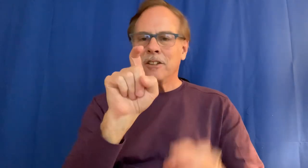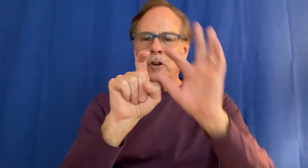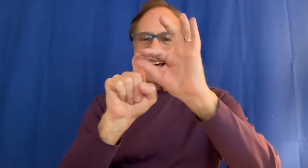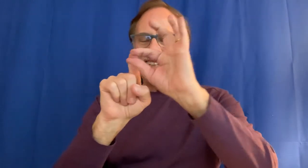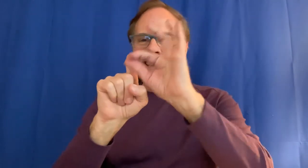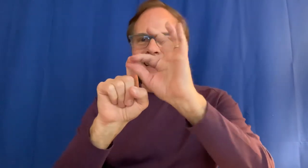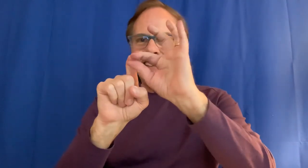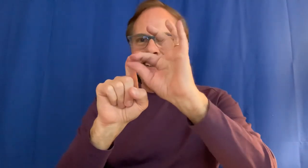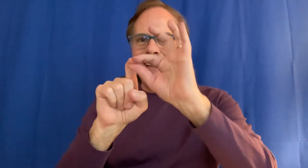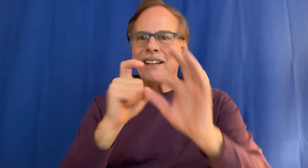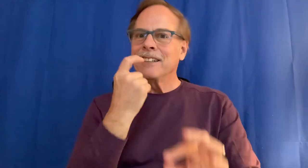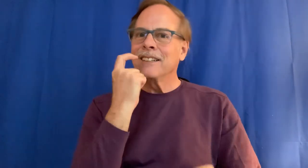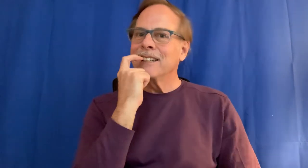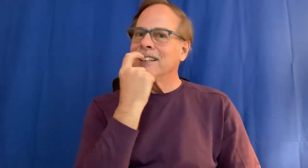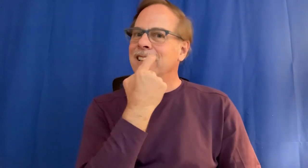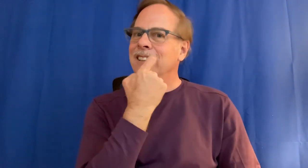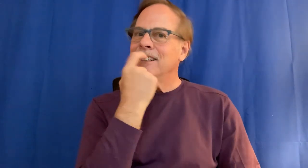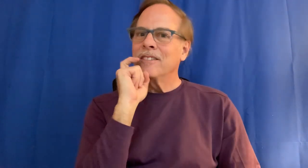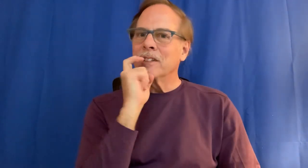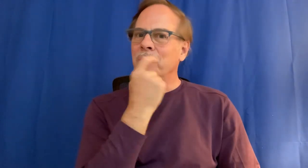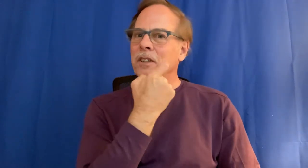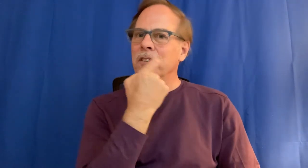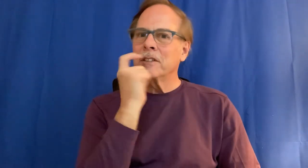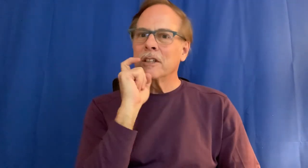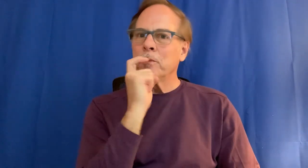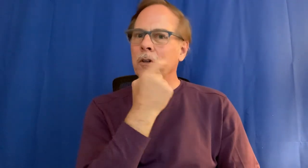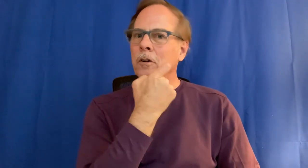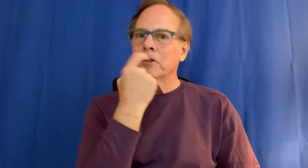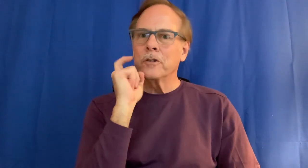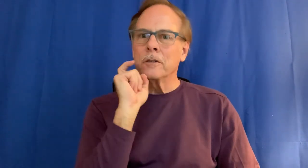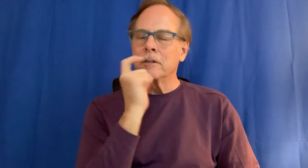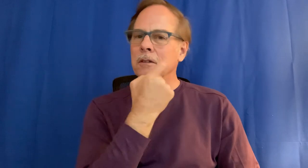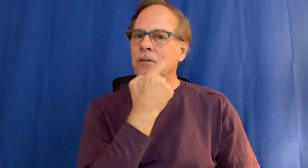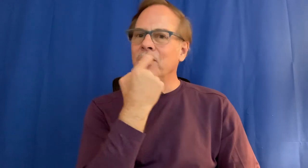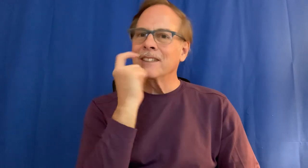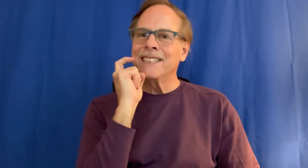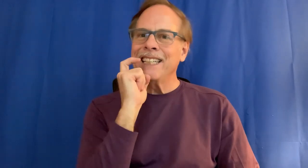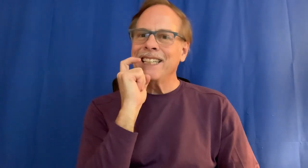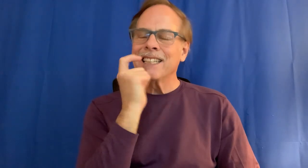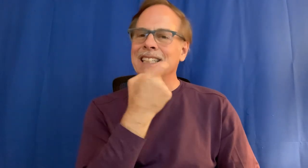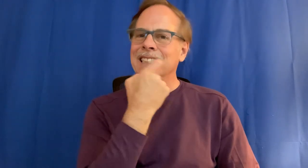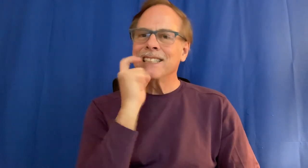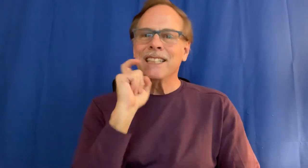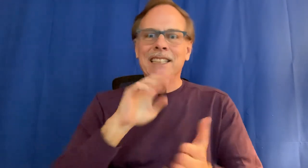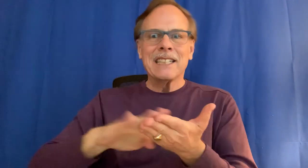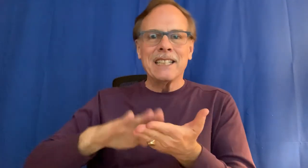Your X hand with the fingertip across your front teeth. Teeth cleaning.